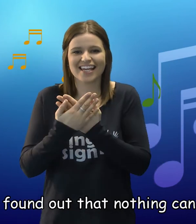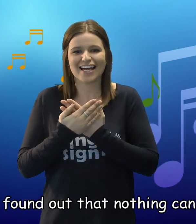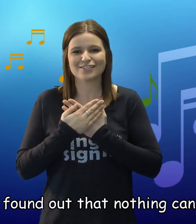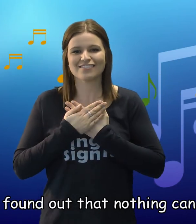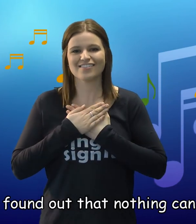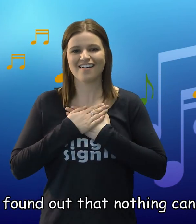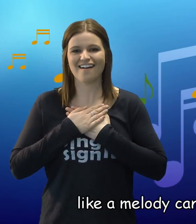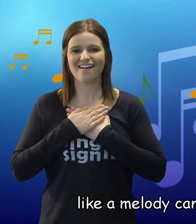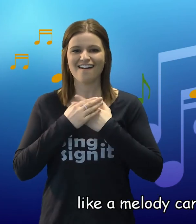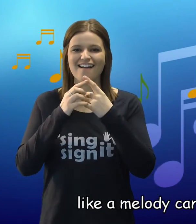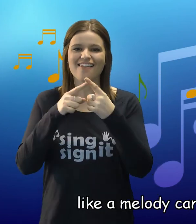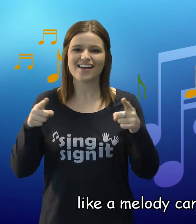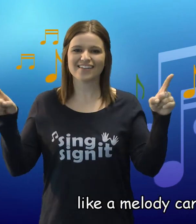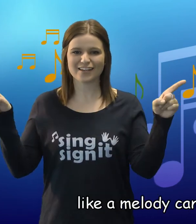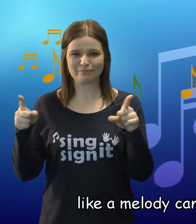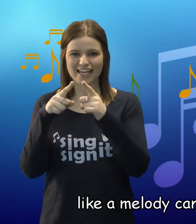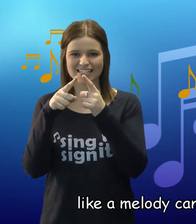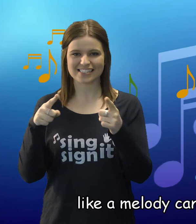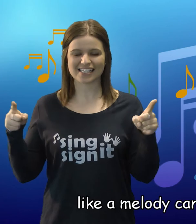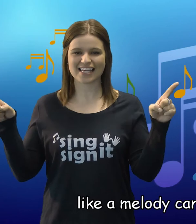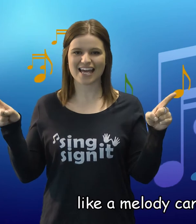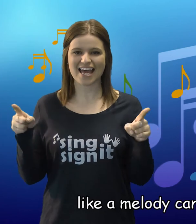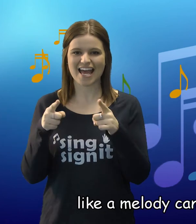capture a heart like a melody can?